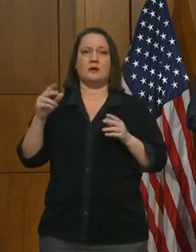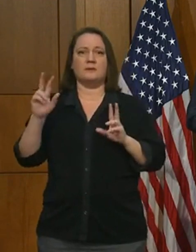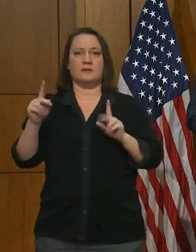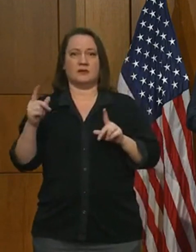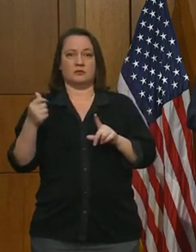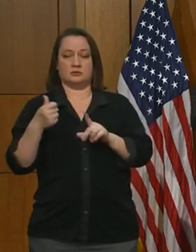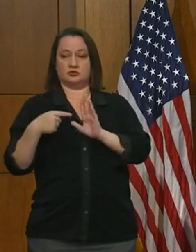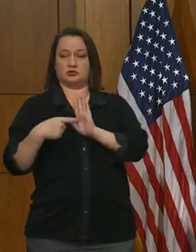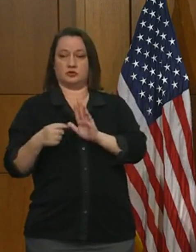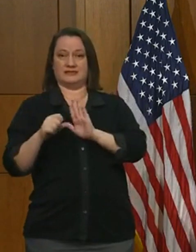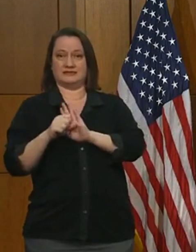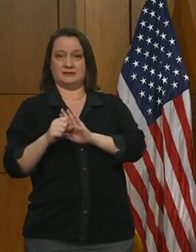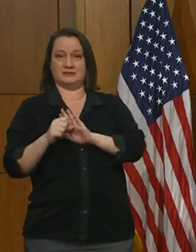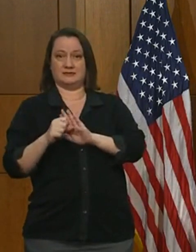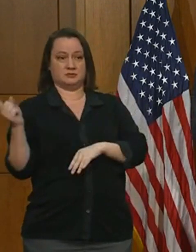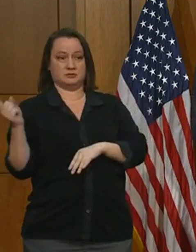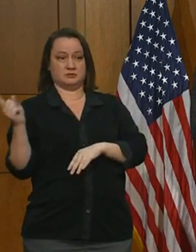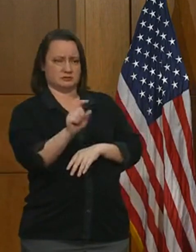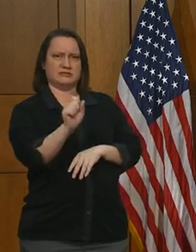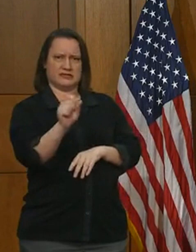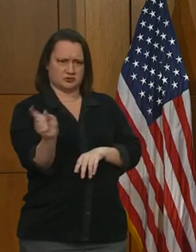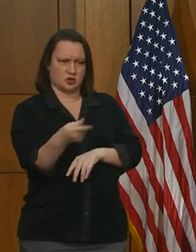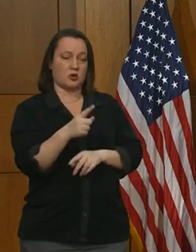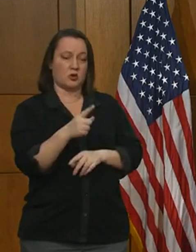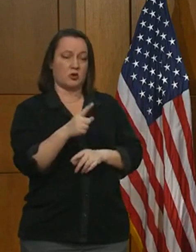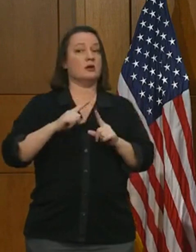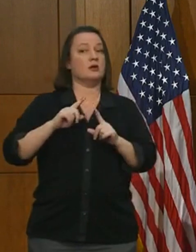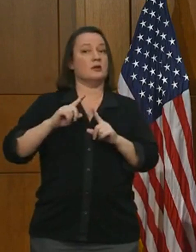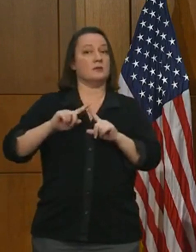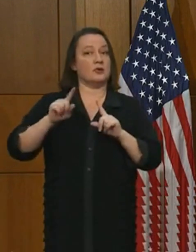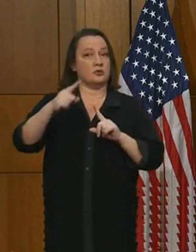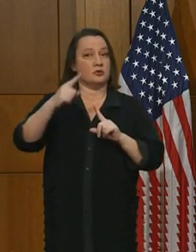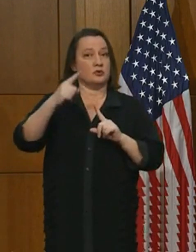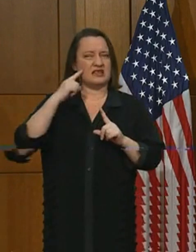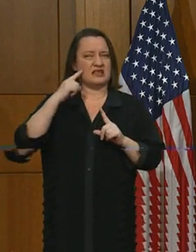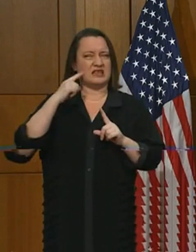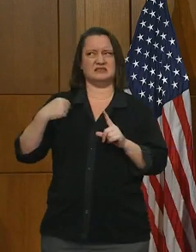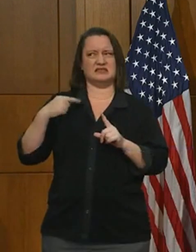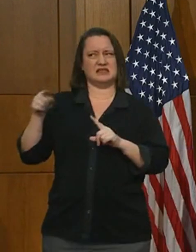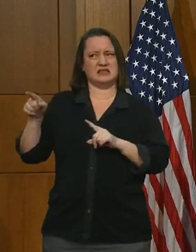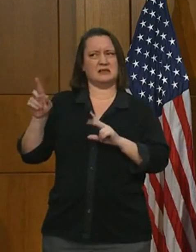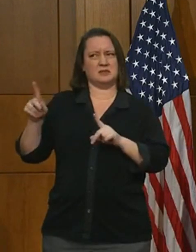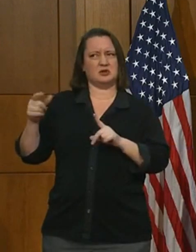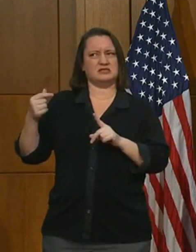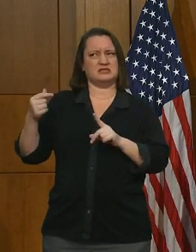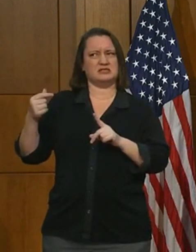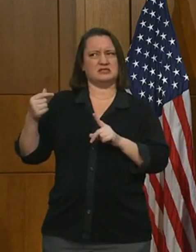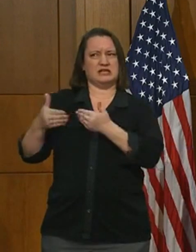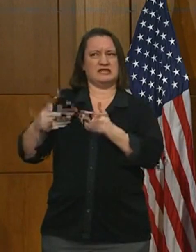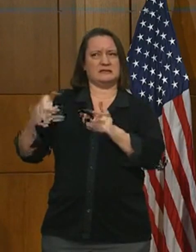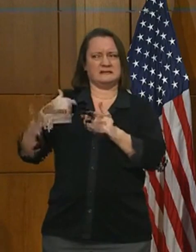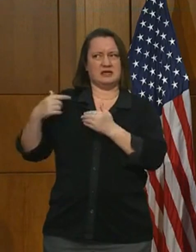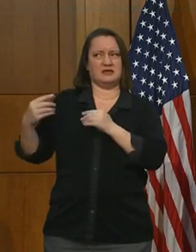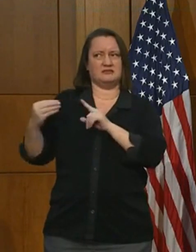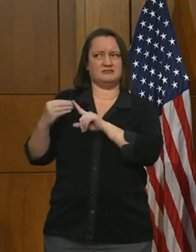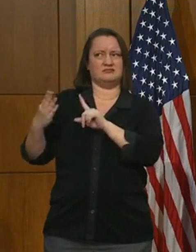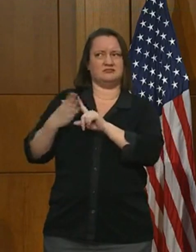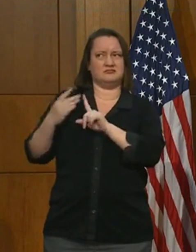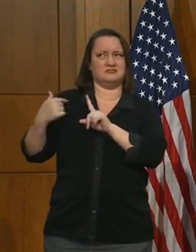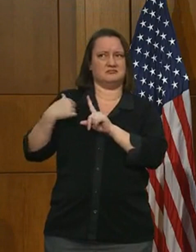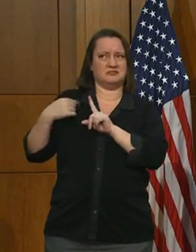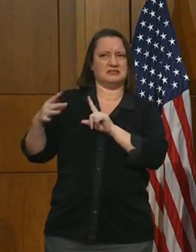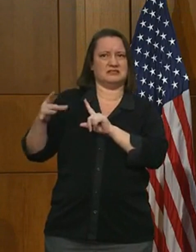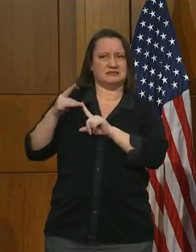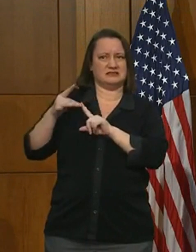but certainly if you think you've been exposed to somebody nearby or you think you may have symptoms or not sure, the approach is to never turn anyone